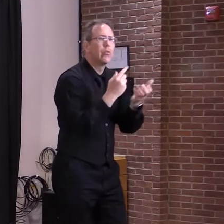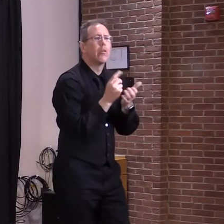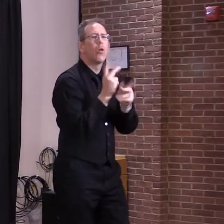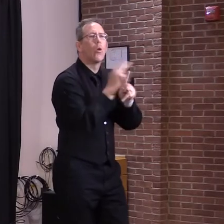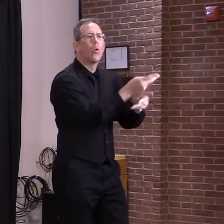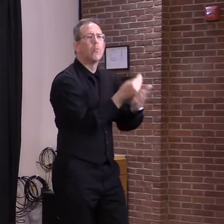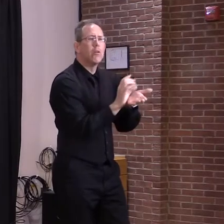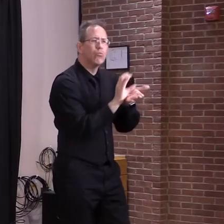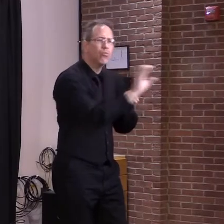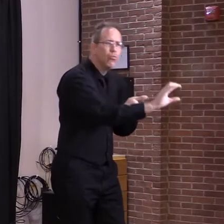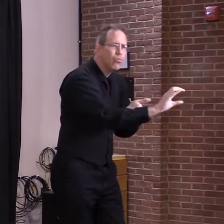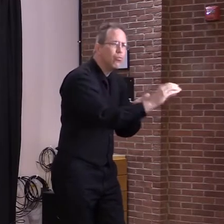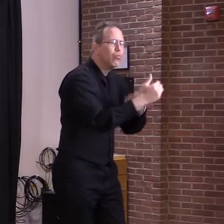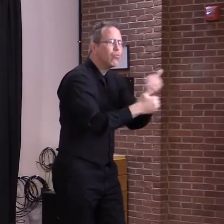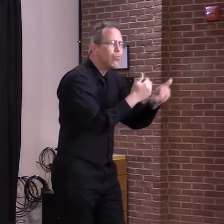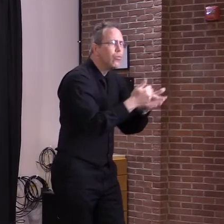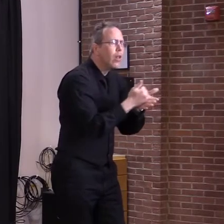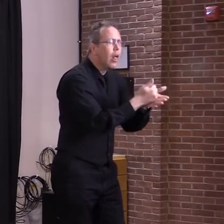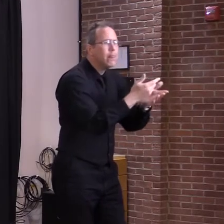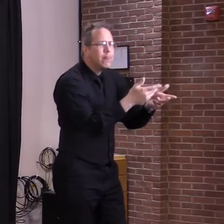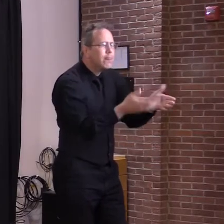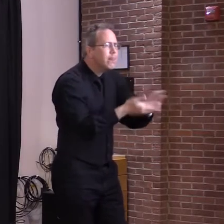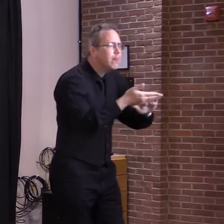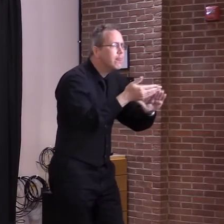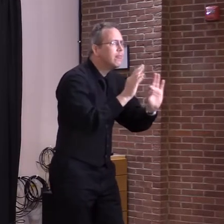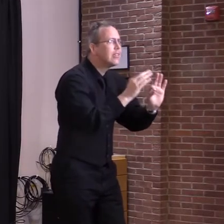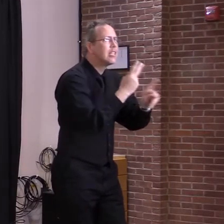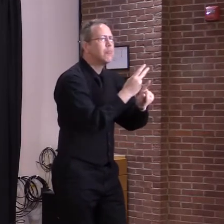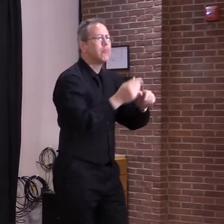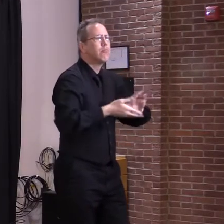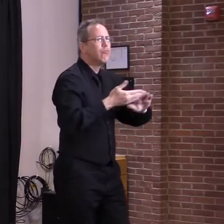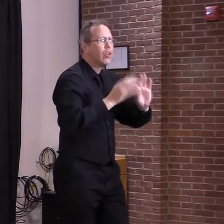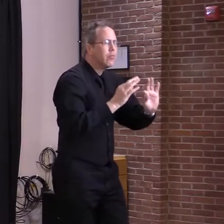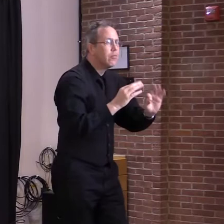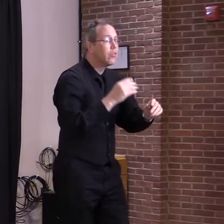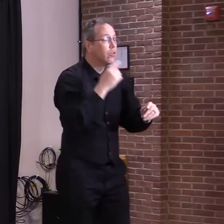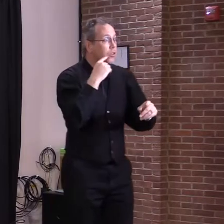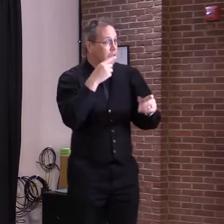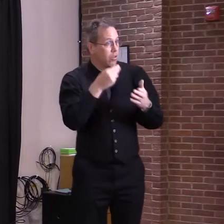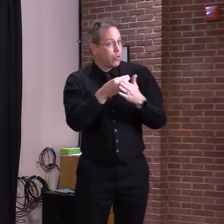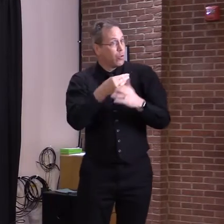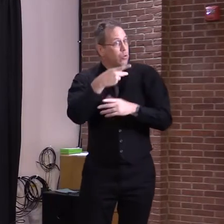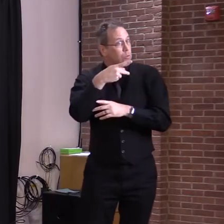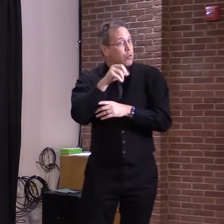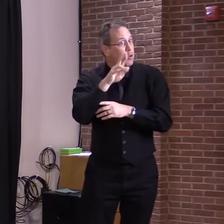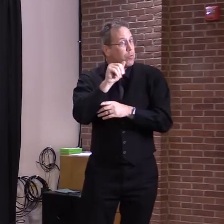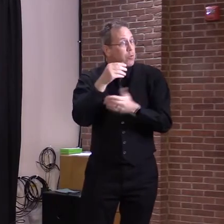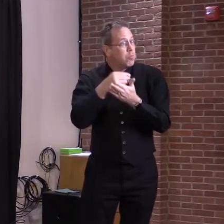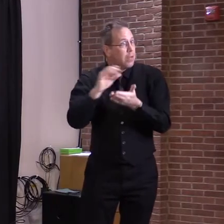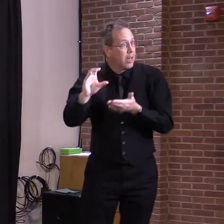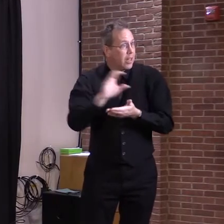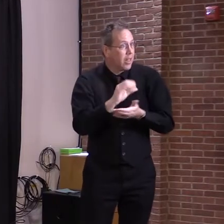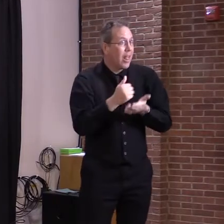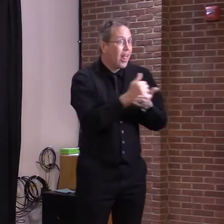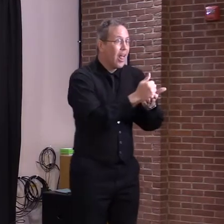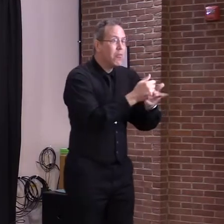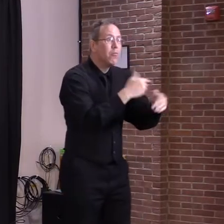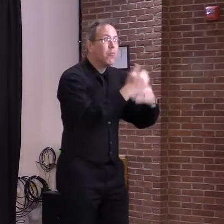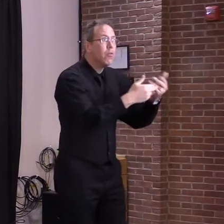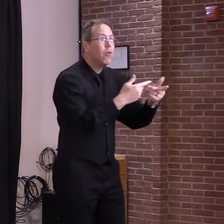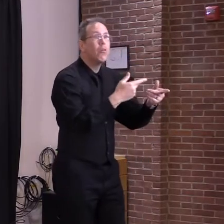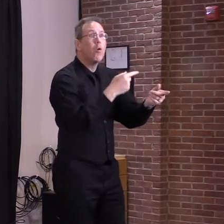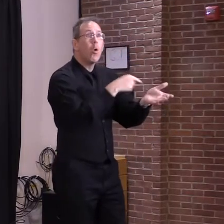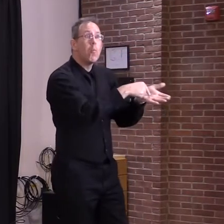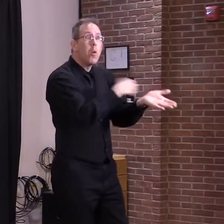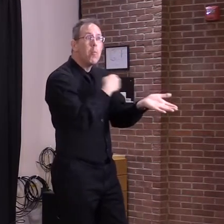cover short-term expenses. And if they used it, according to the ARPA rule, it would be forgiven. And then on